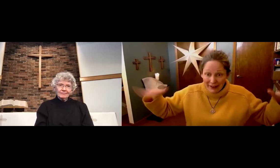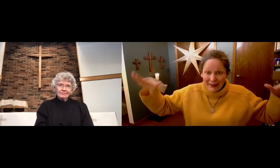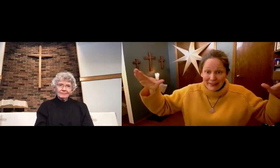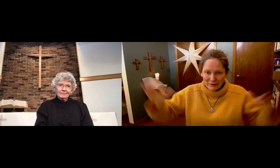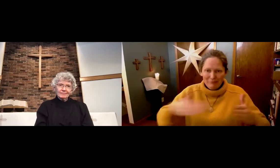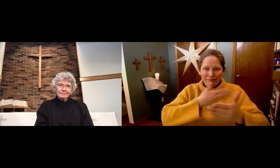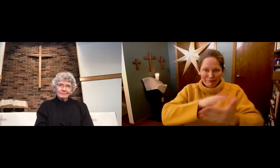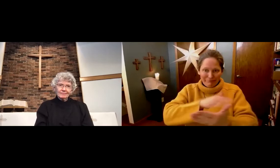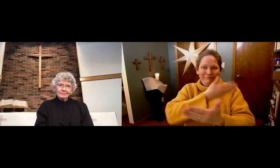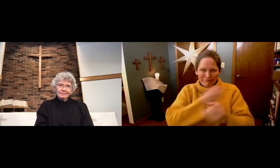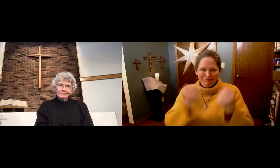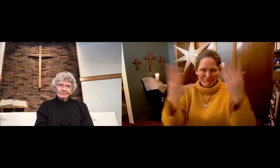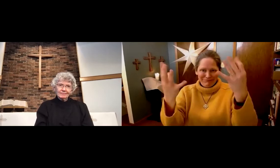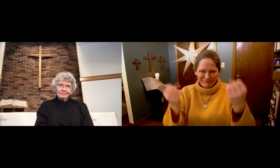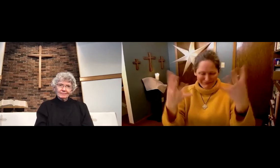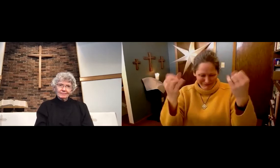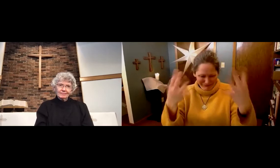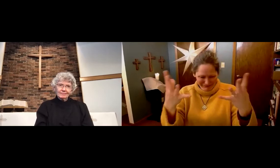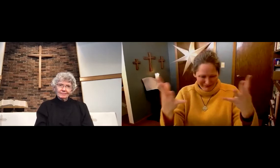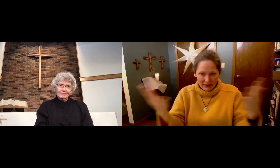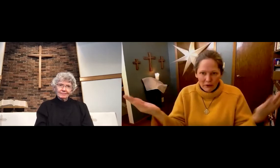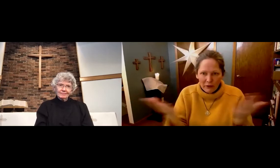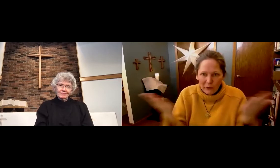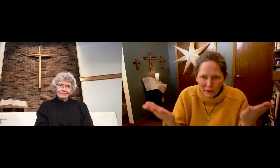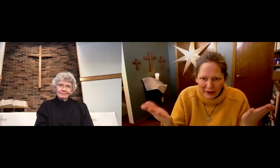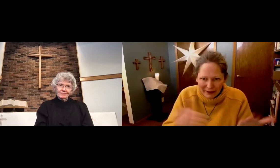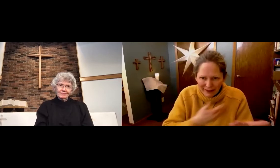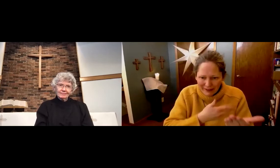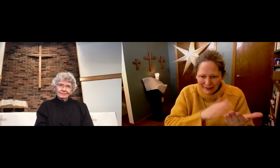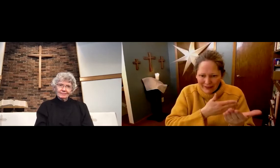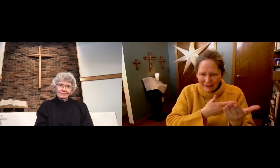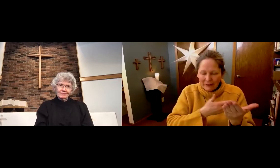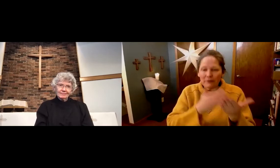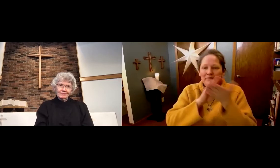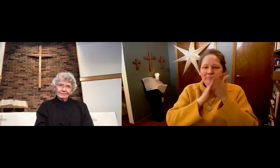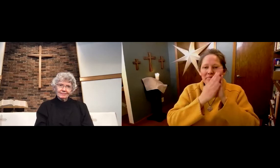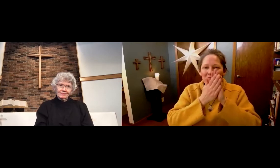At the birth of Christ, the angels sang a song